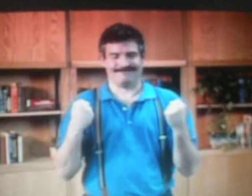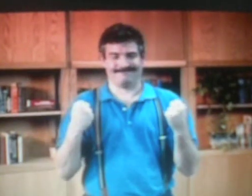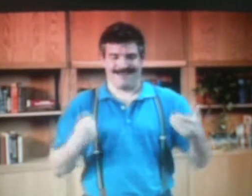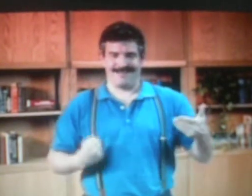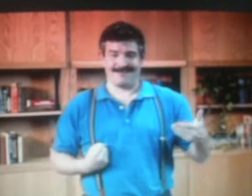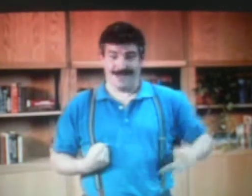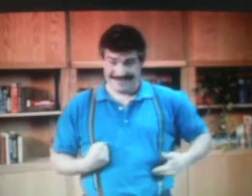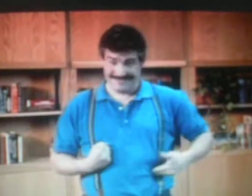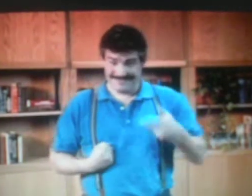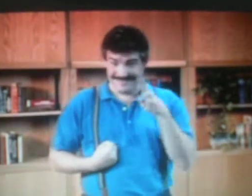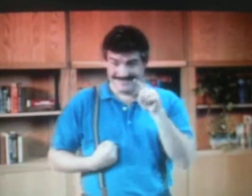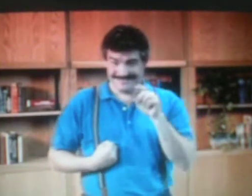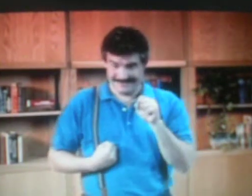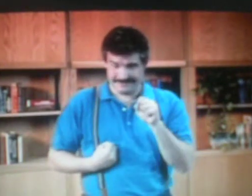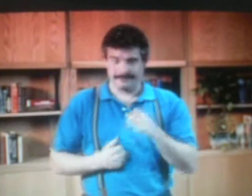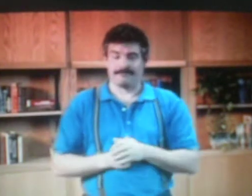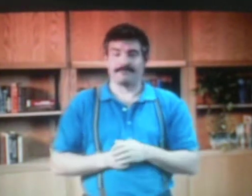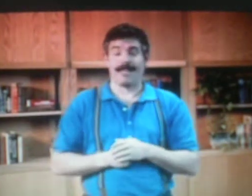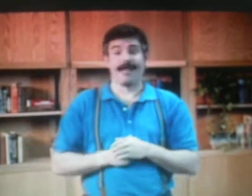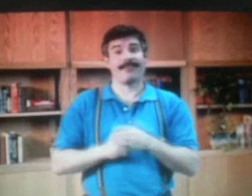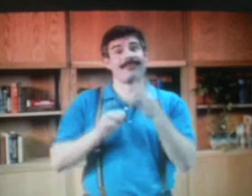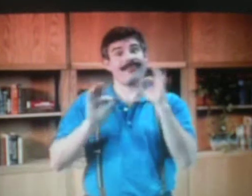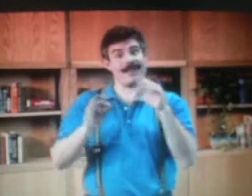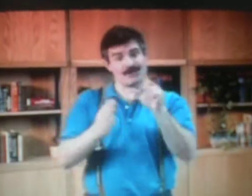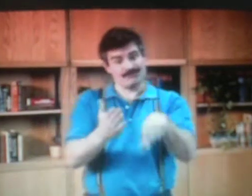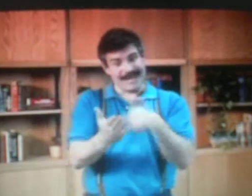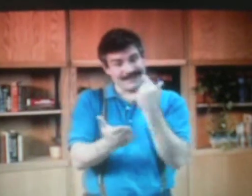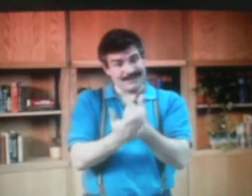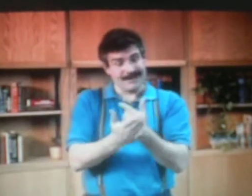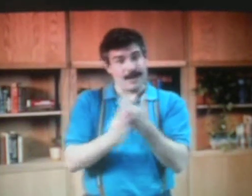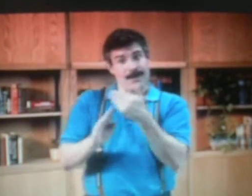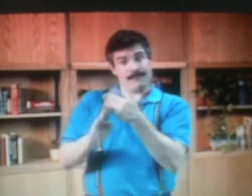being strong and giving myself guts.